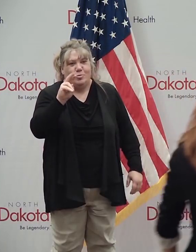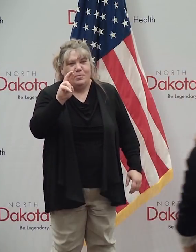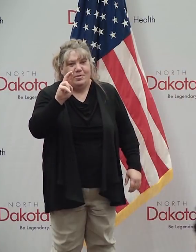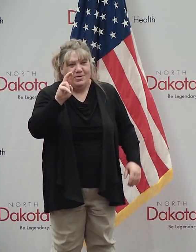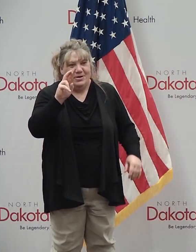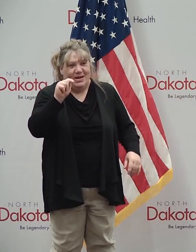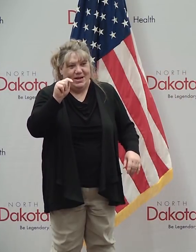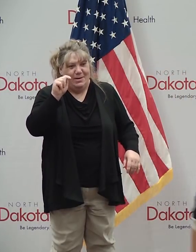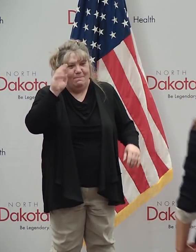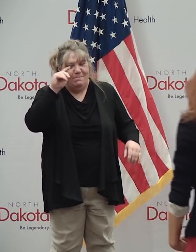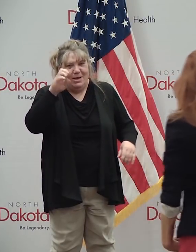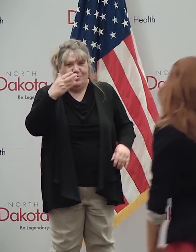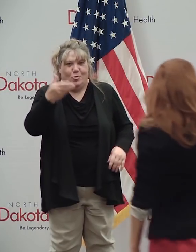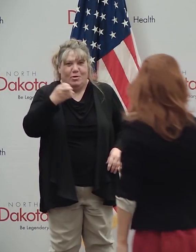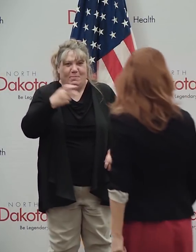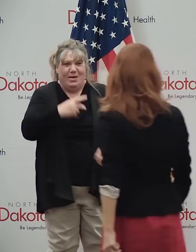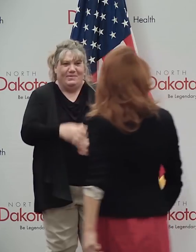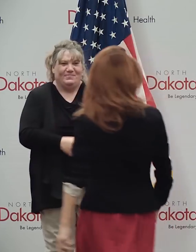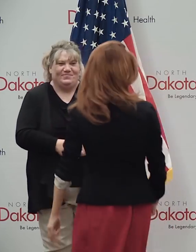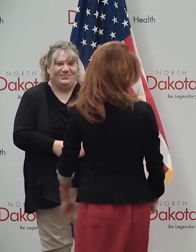podium.